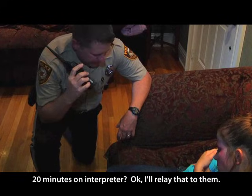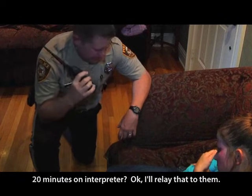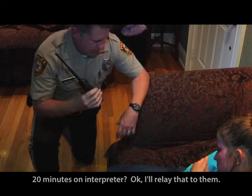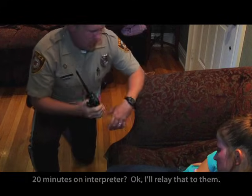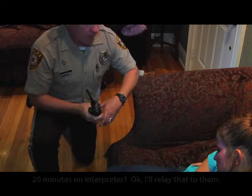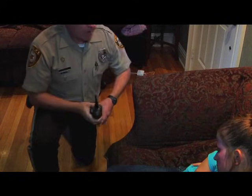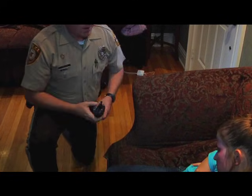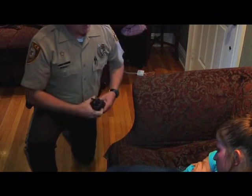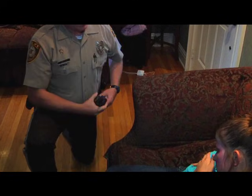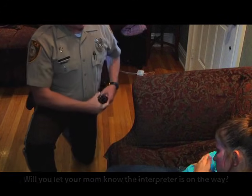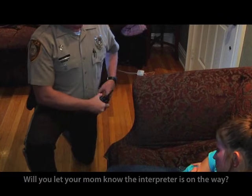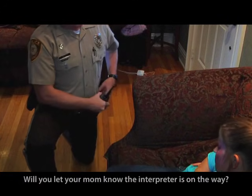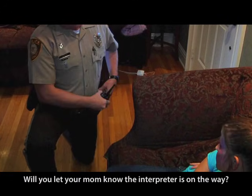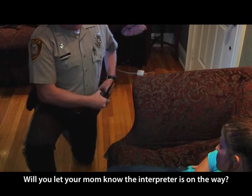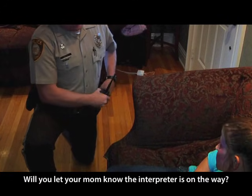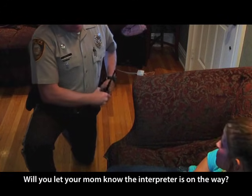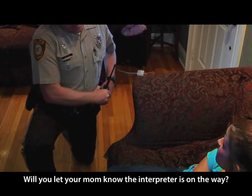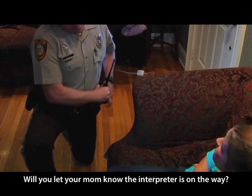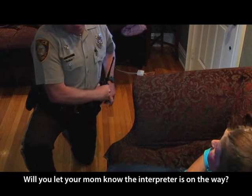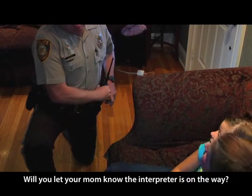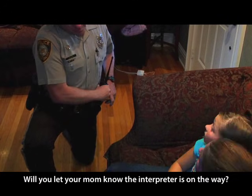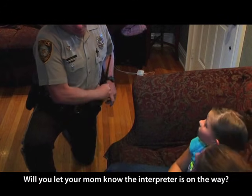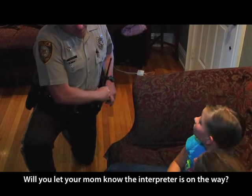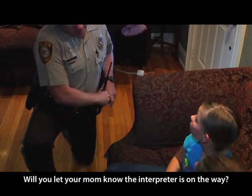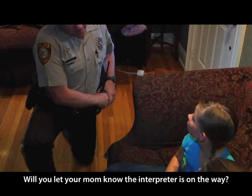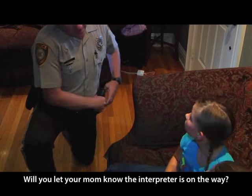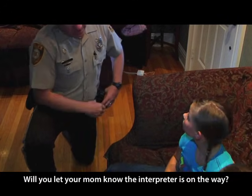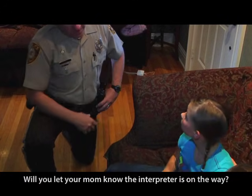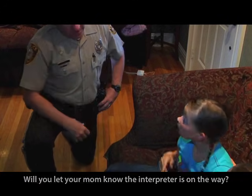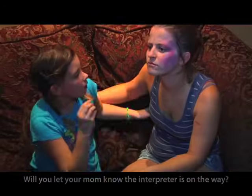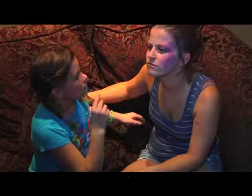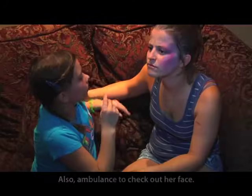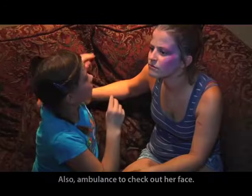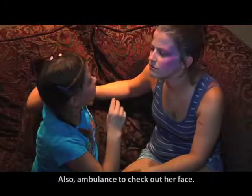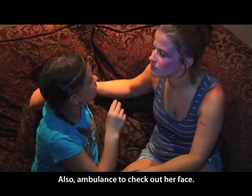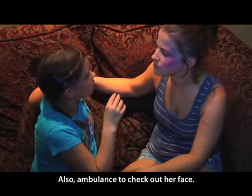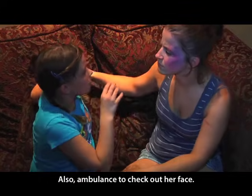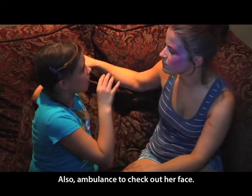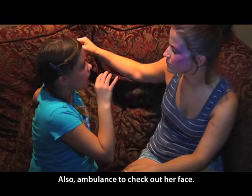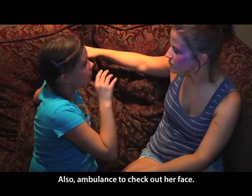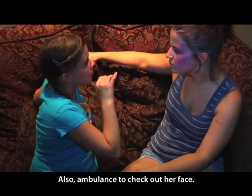him. Will you let your mom know the interpreter's on the way? And we'll check out her face.